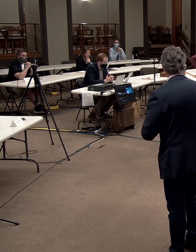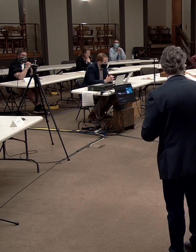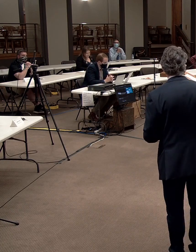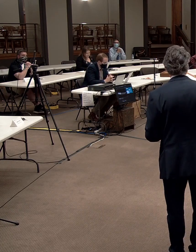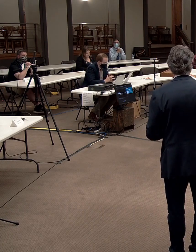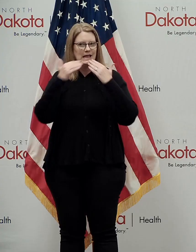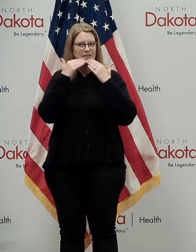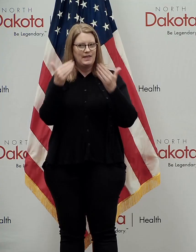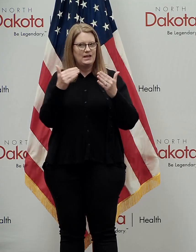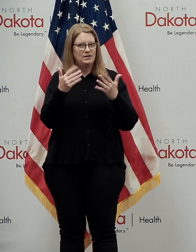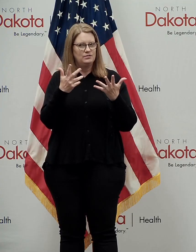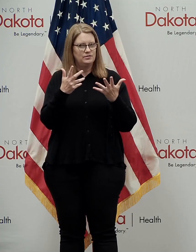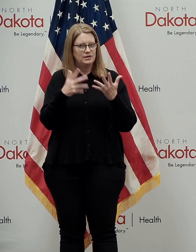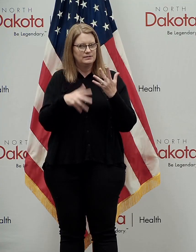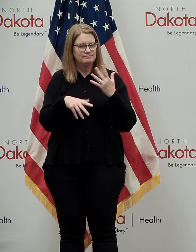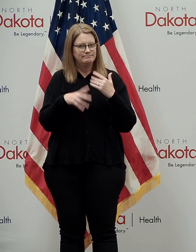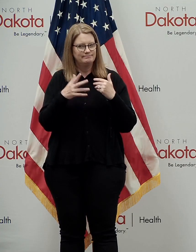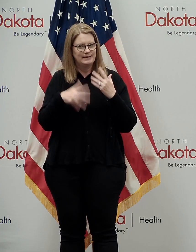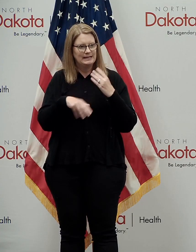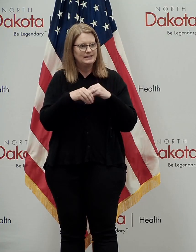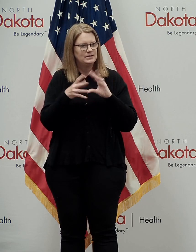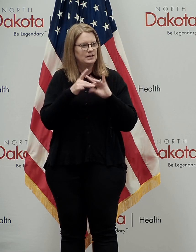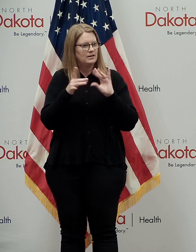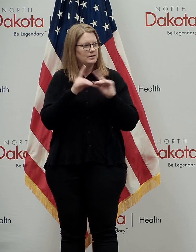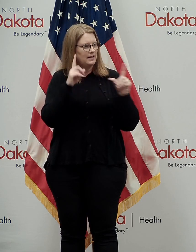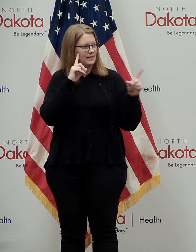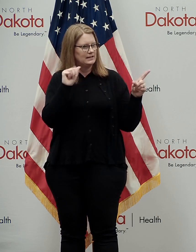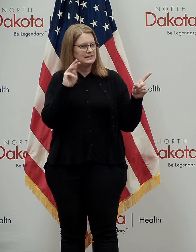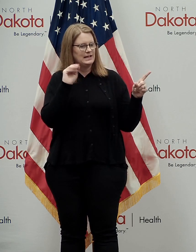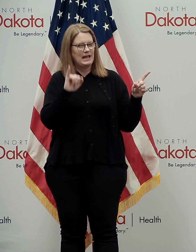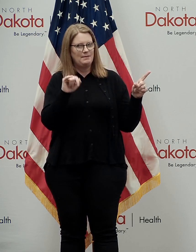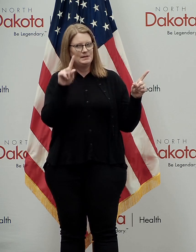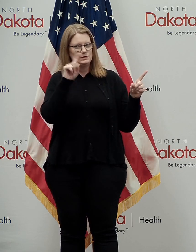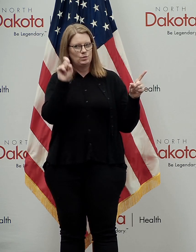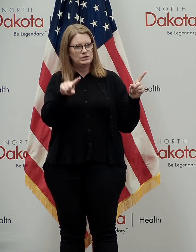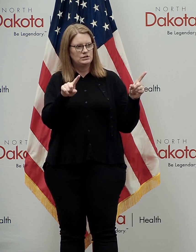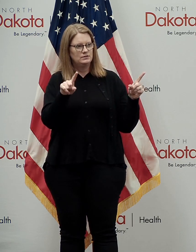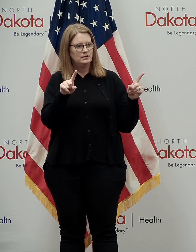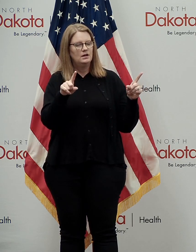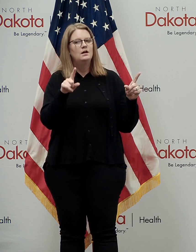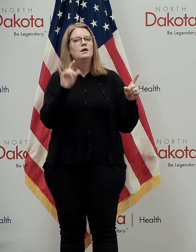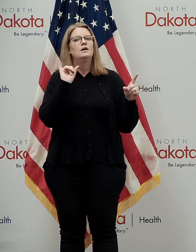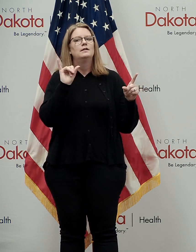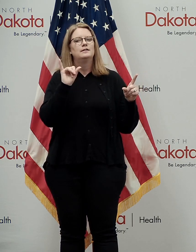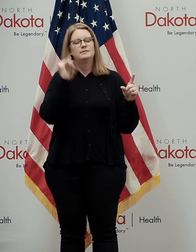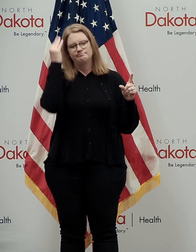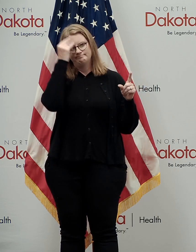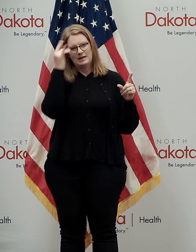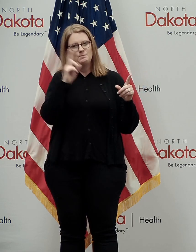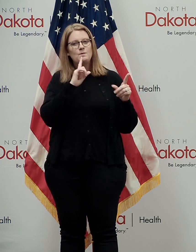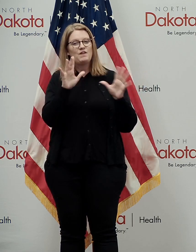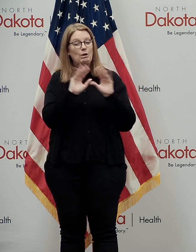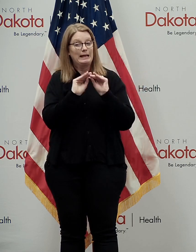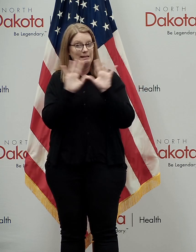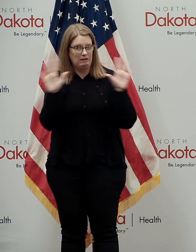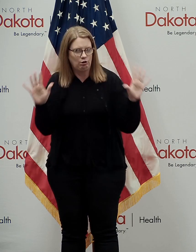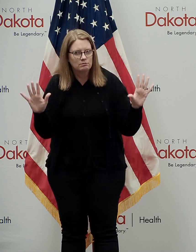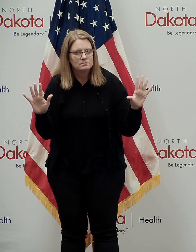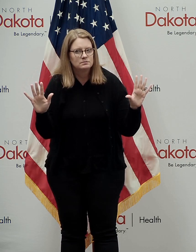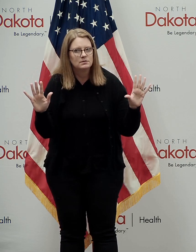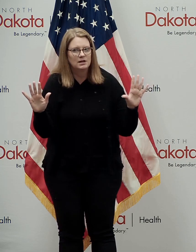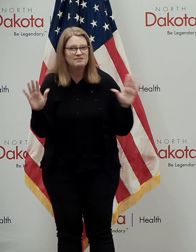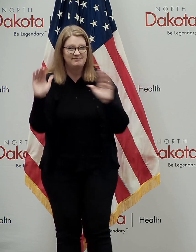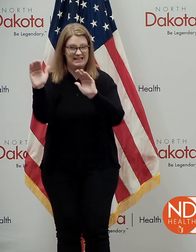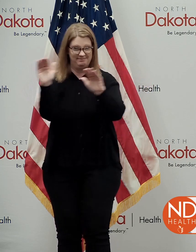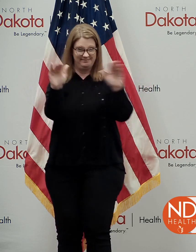Thank you for indulging me, Governor. And I think it was Amy's question that kind of brought me to this point. I just want to be very clear and make sure that everyone out